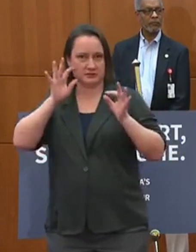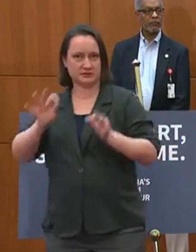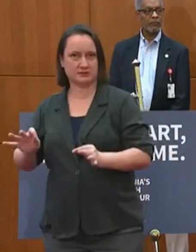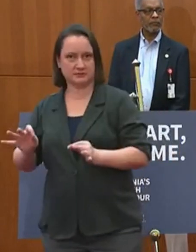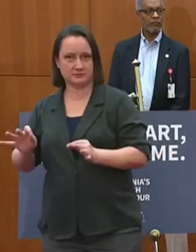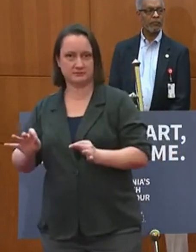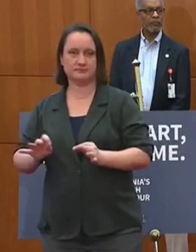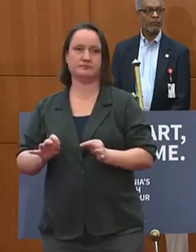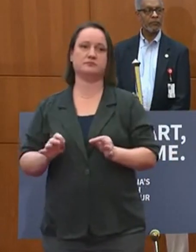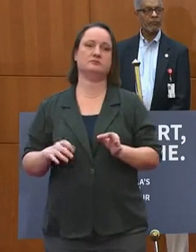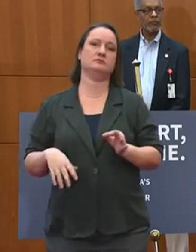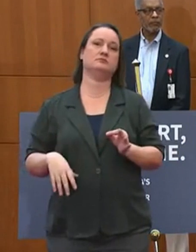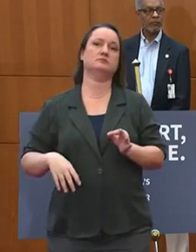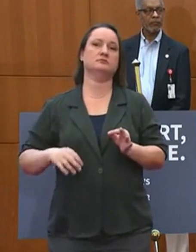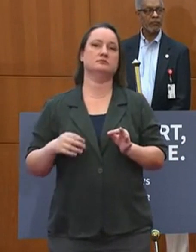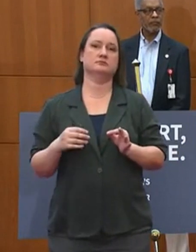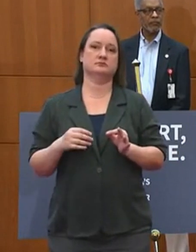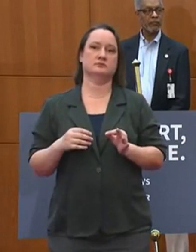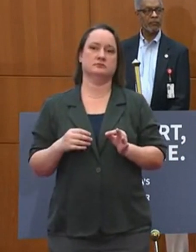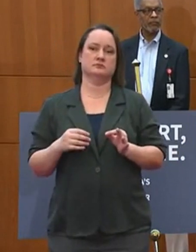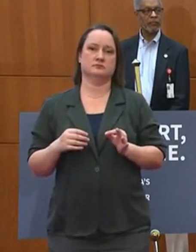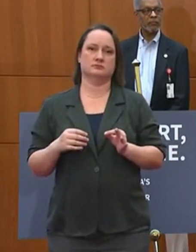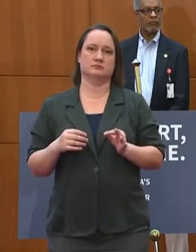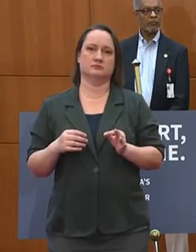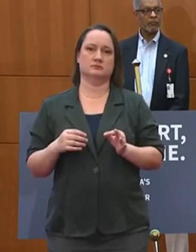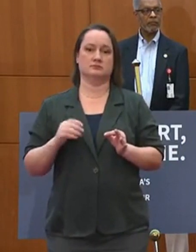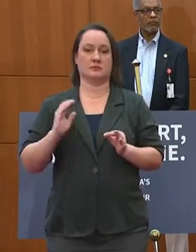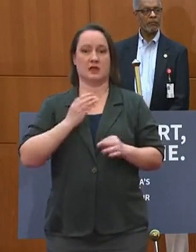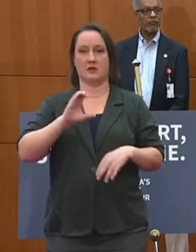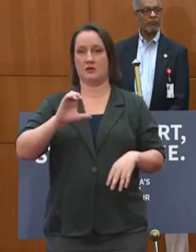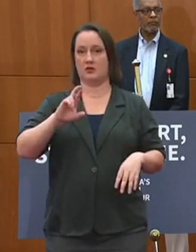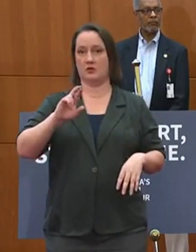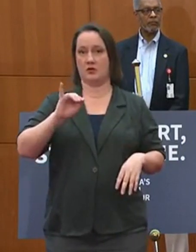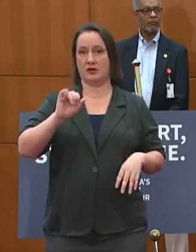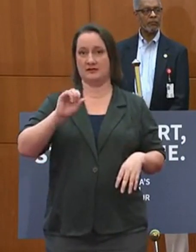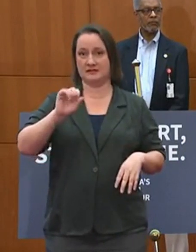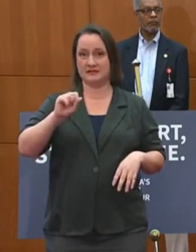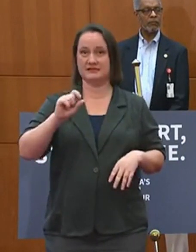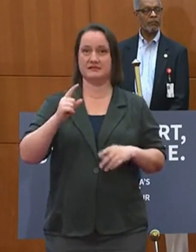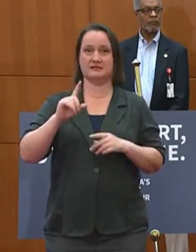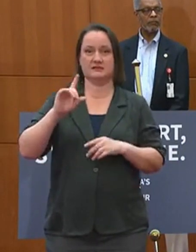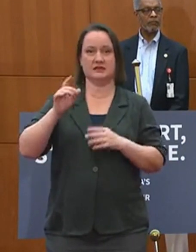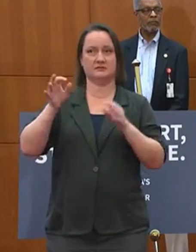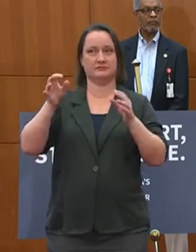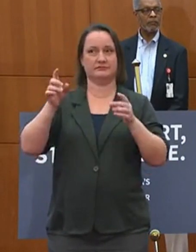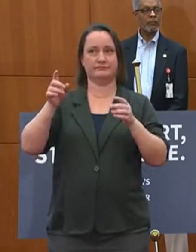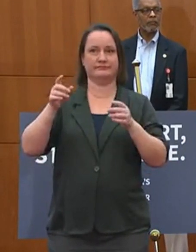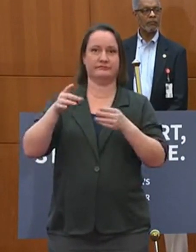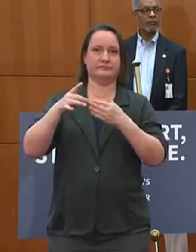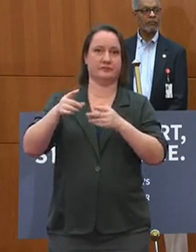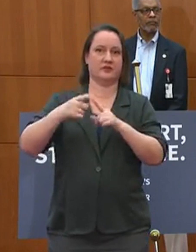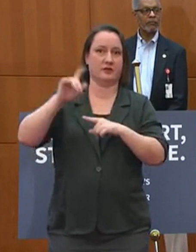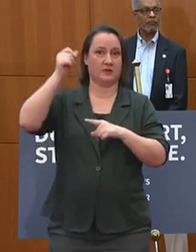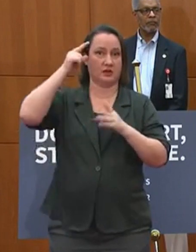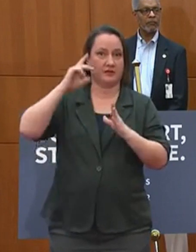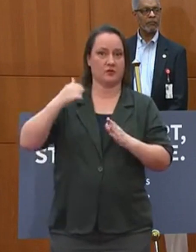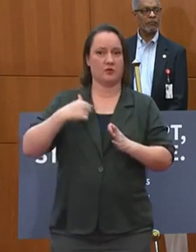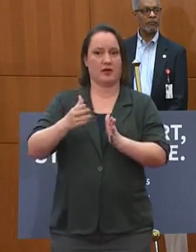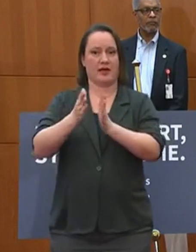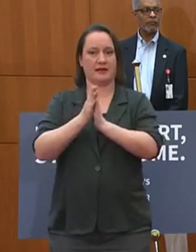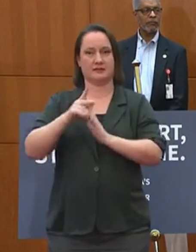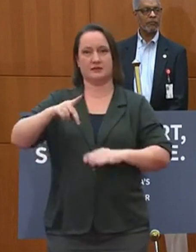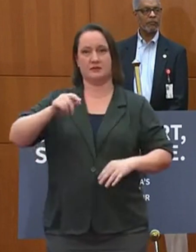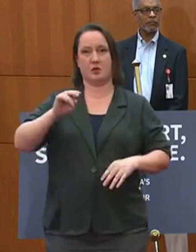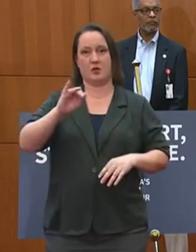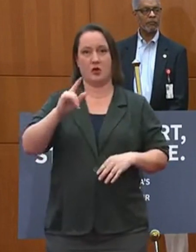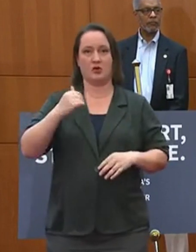is making. But because of this crisis and the direction the governor has given us, you know, we're asking them to take a second look and